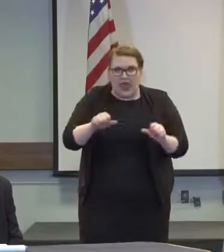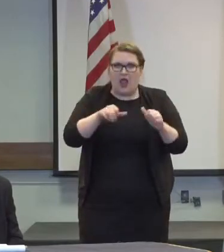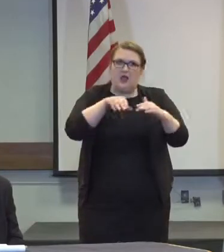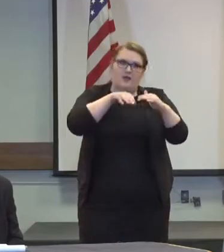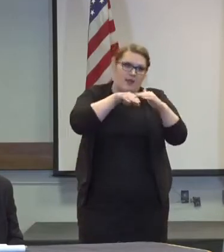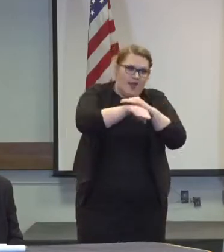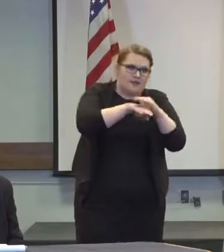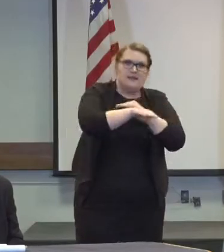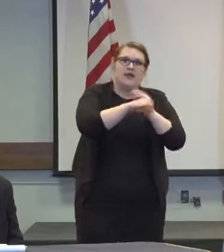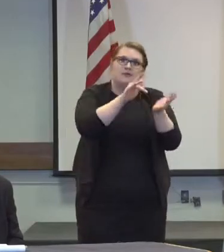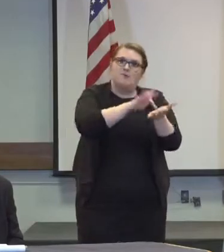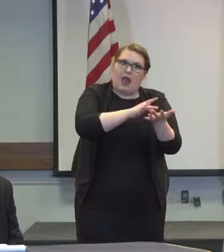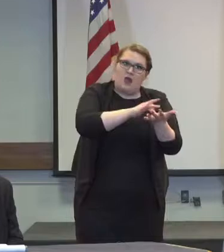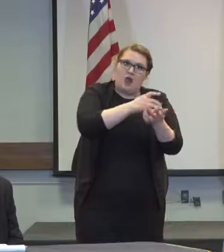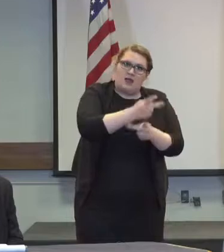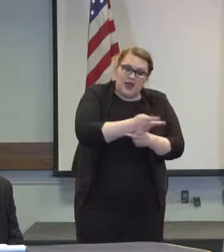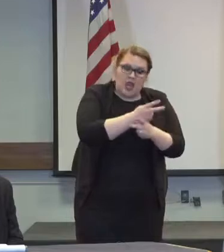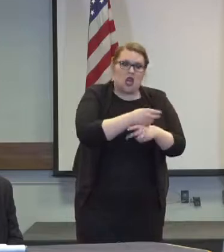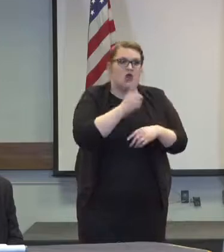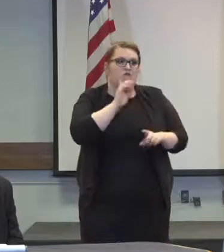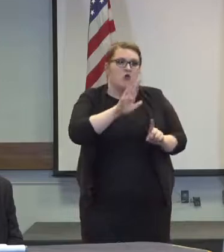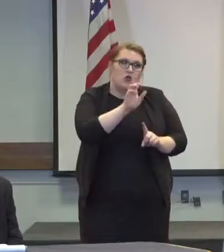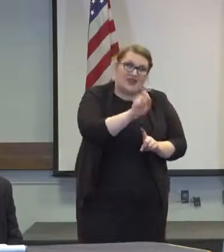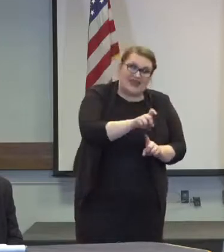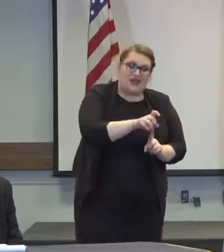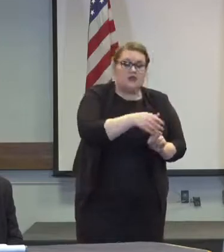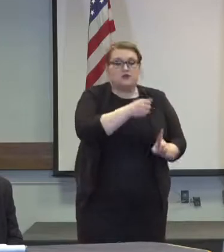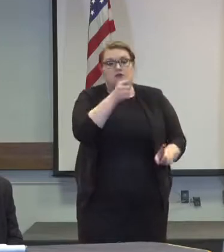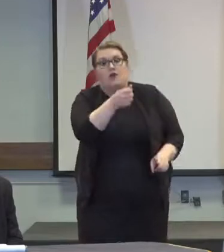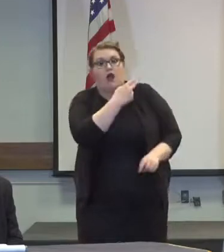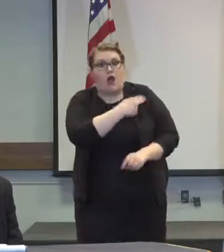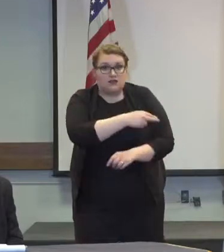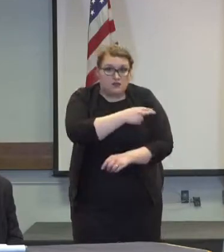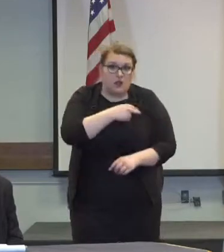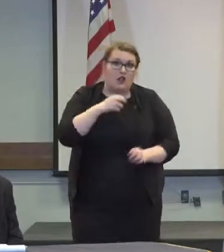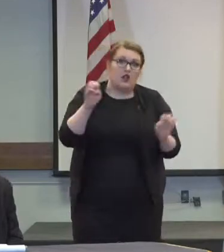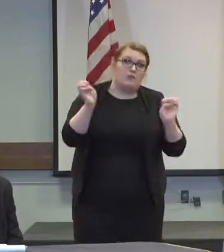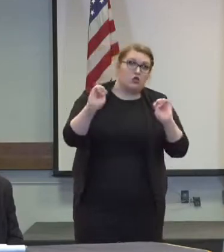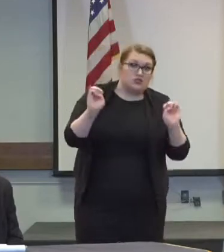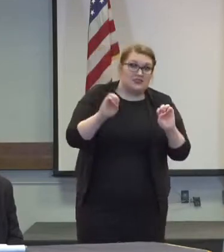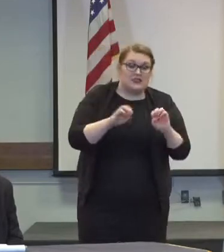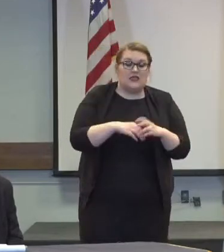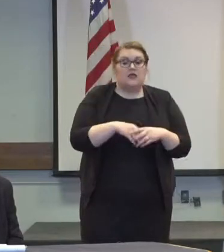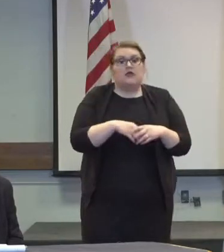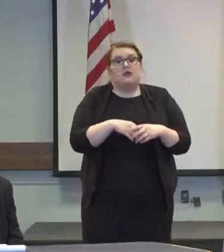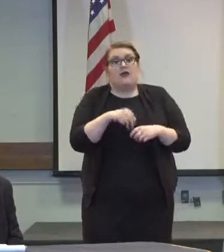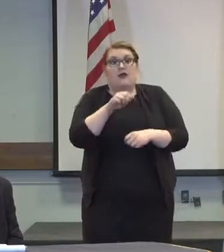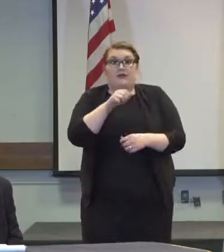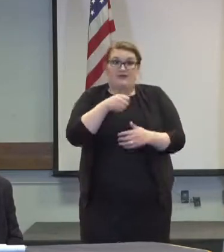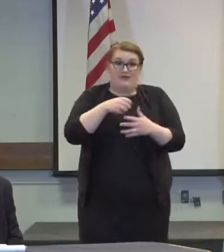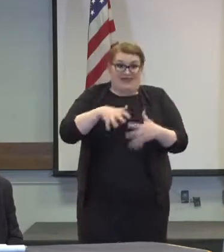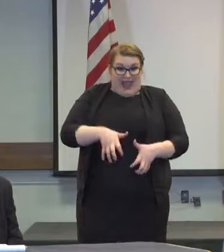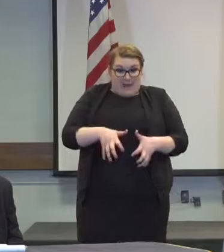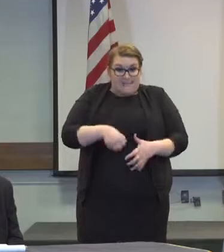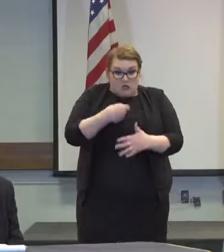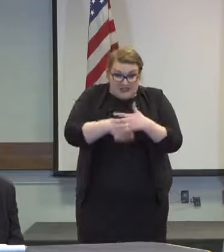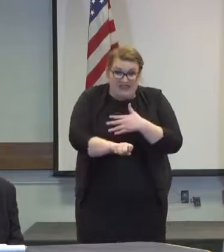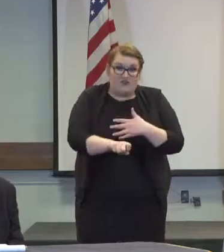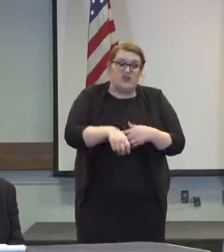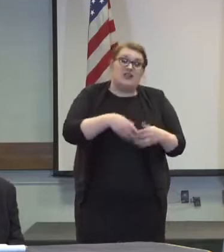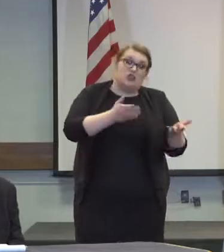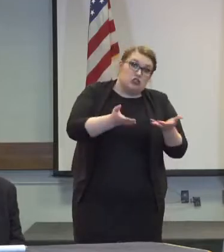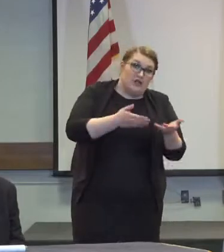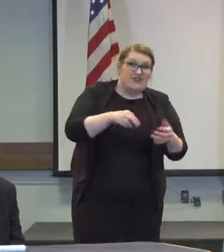services and receive care for acute medical needs at hospital emergency departments. That includes labor, delivery services, and